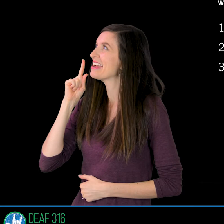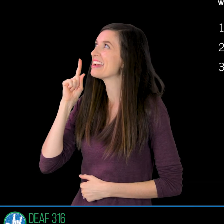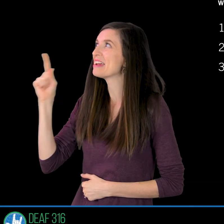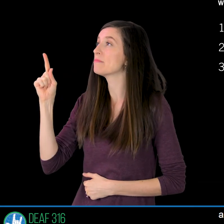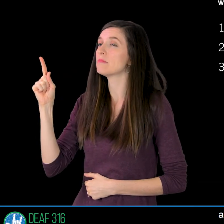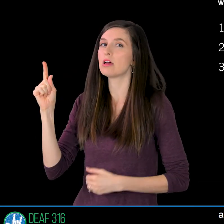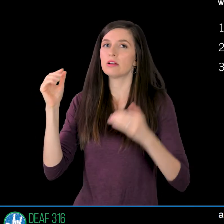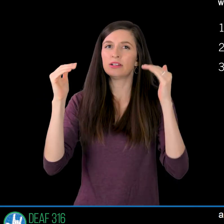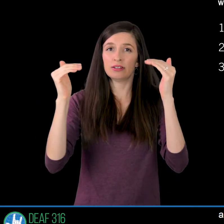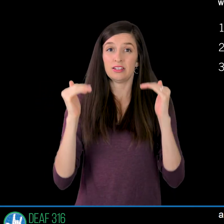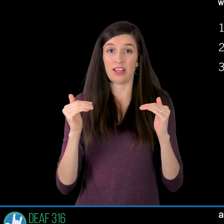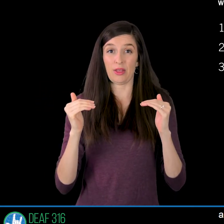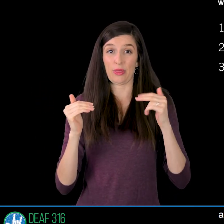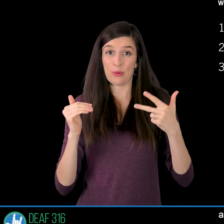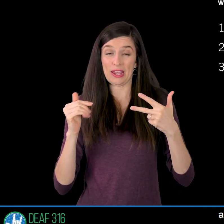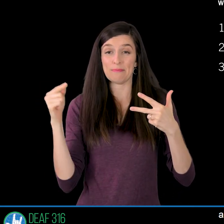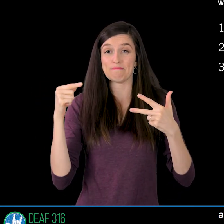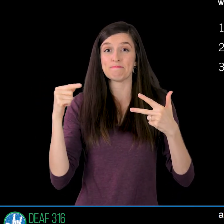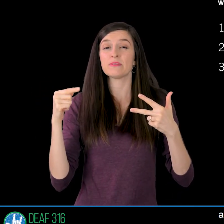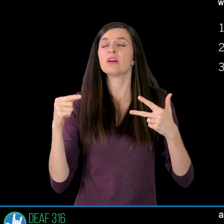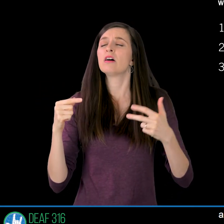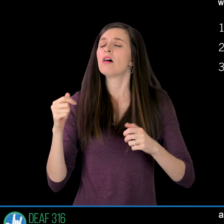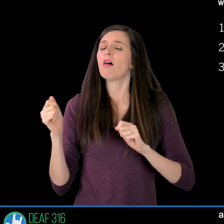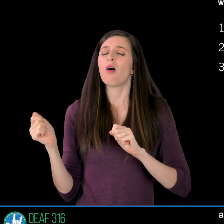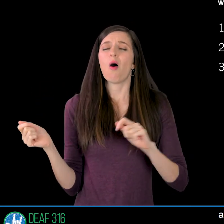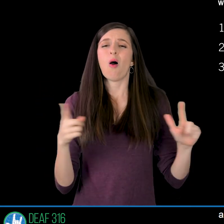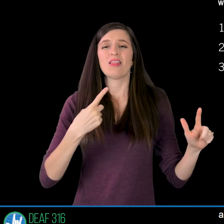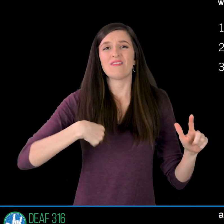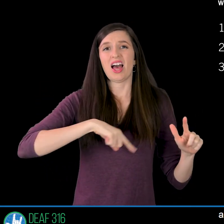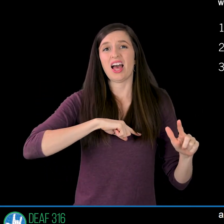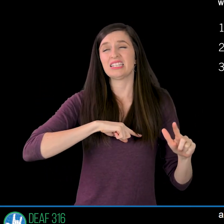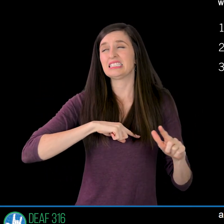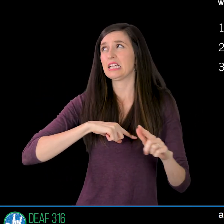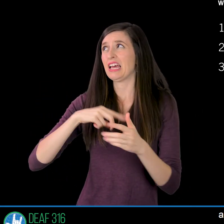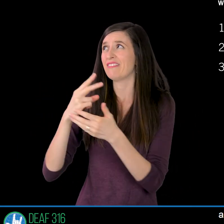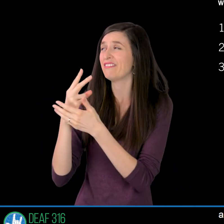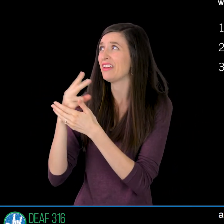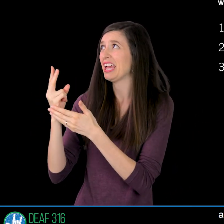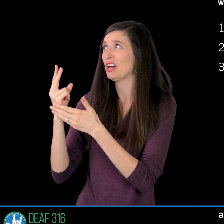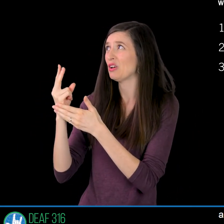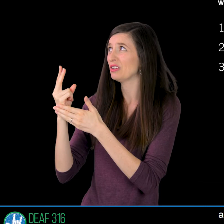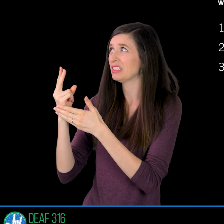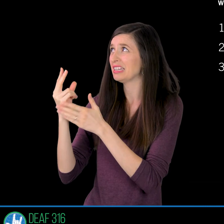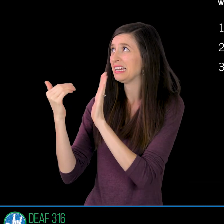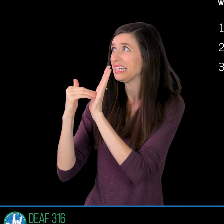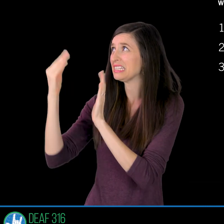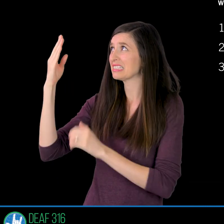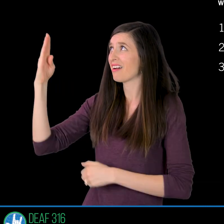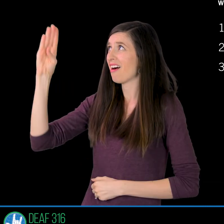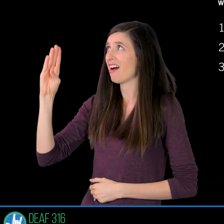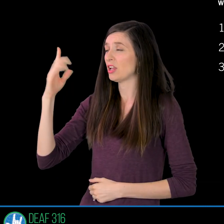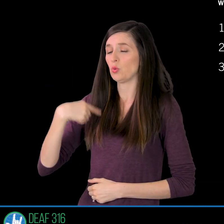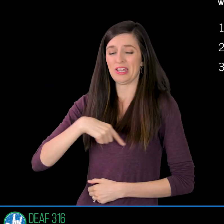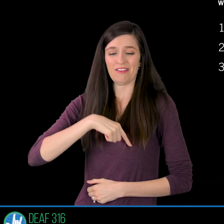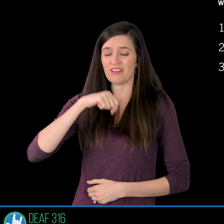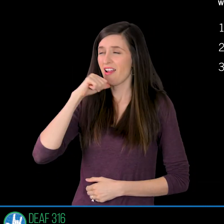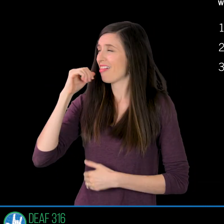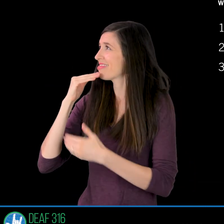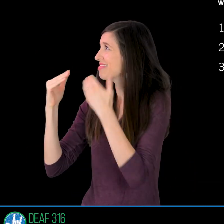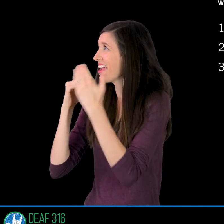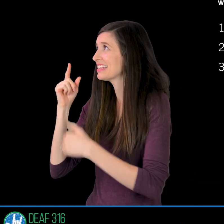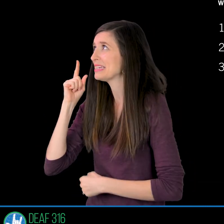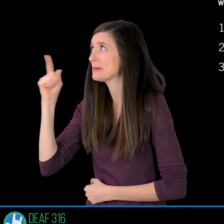God. And all of us have failed to glorify God as we should. We have